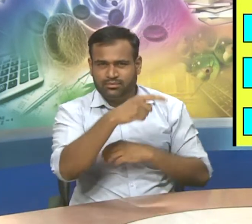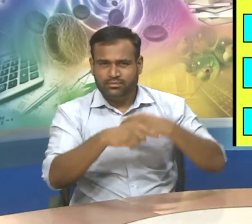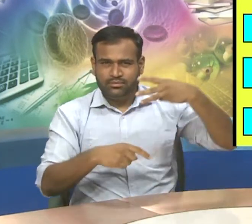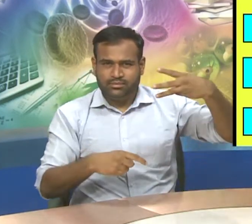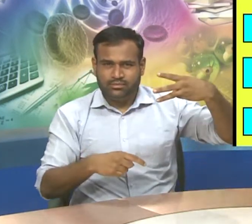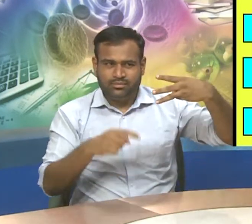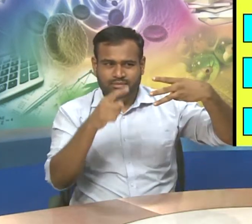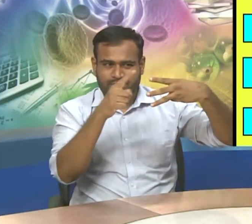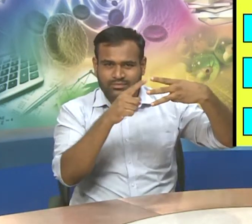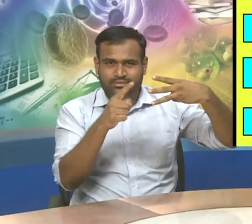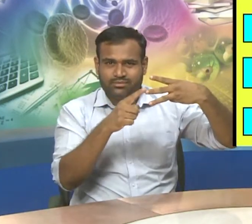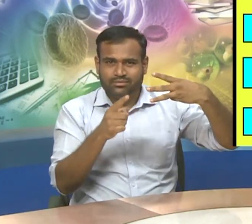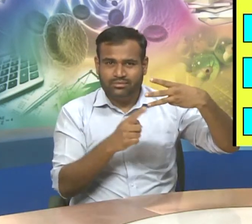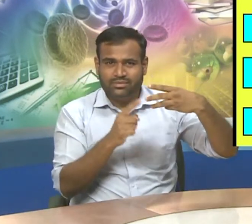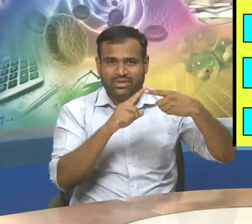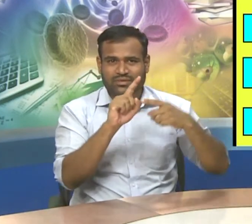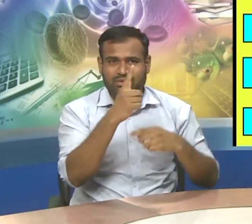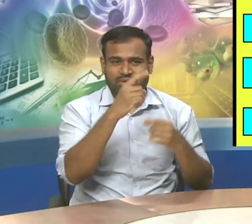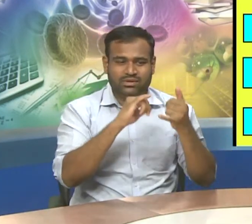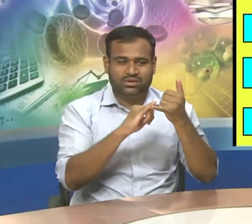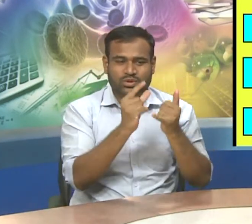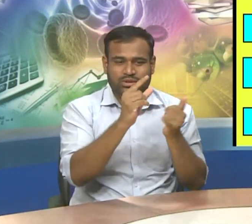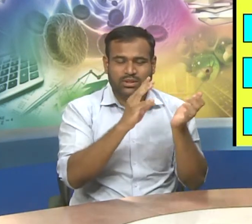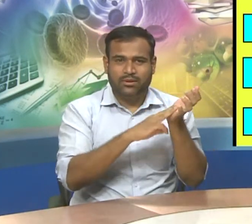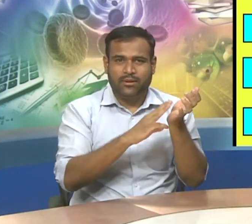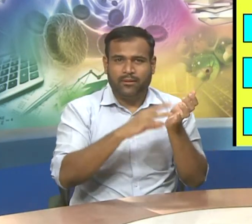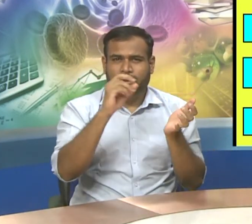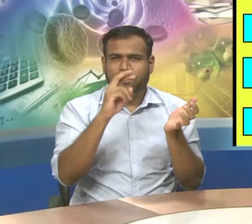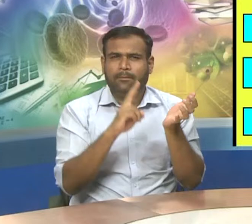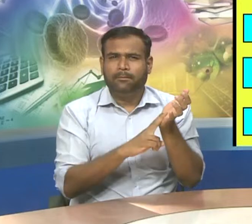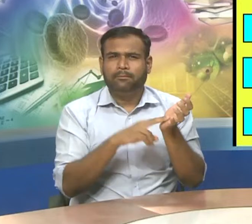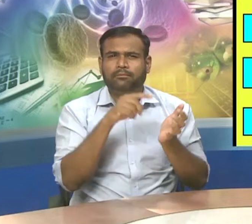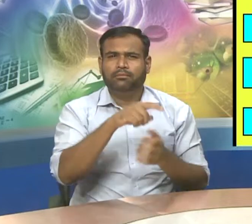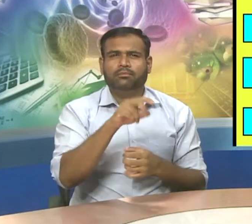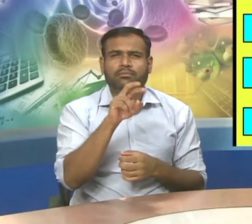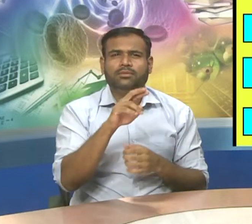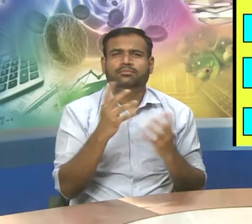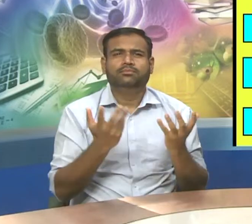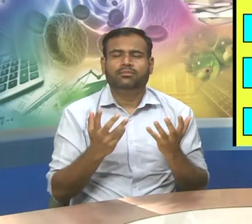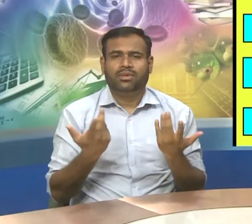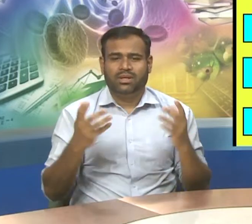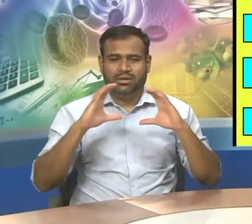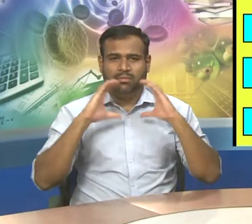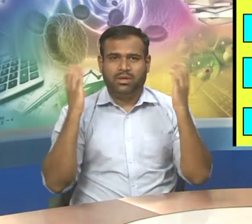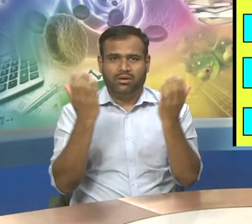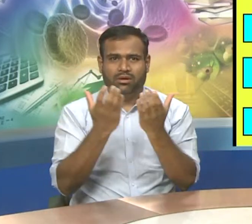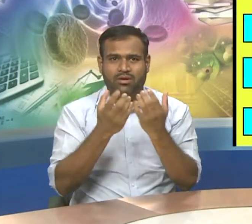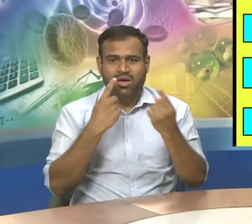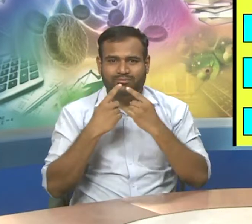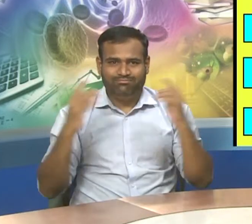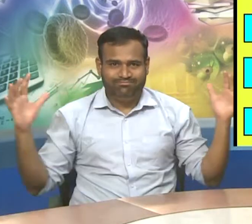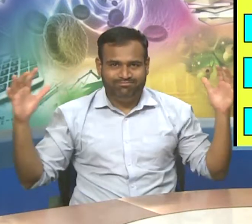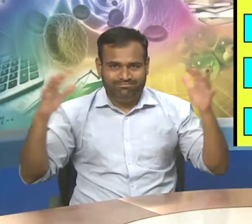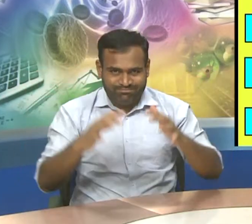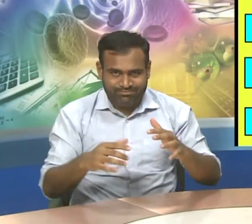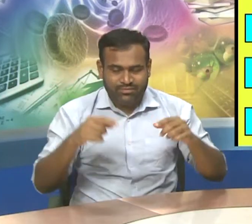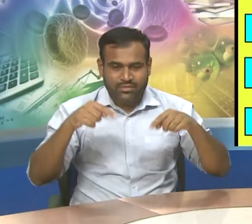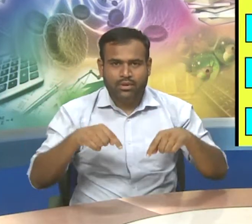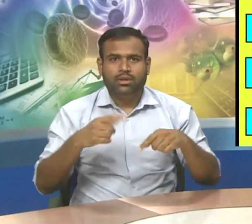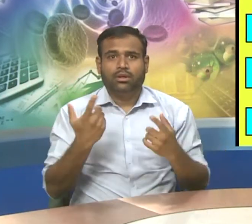Now here you can see the three words. First word is summon. It means